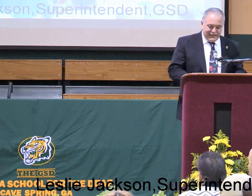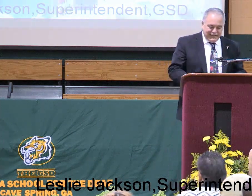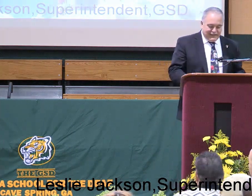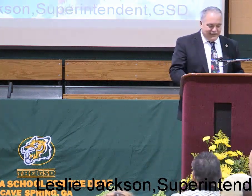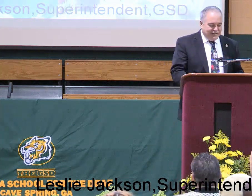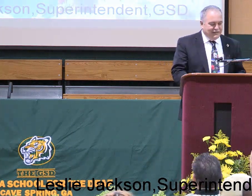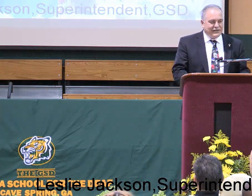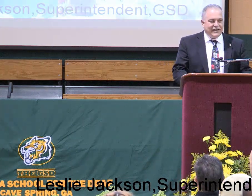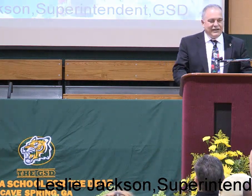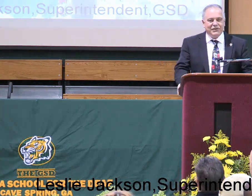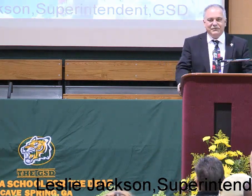Well, good afternoon.